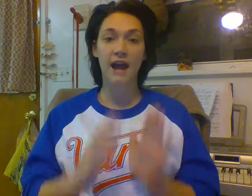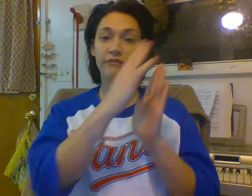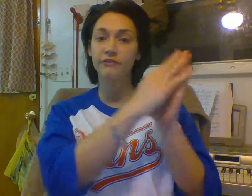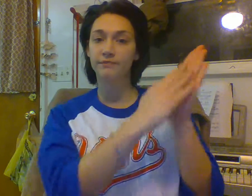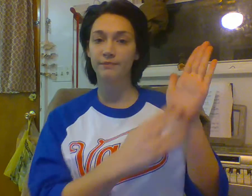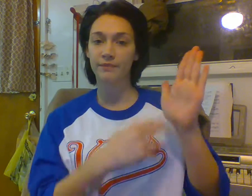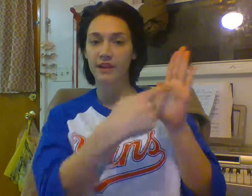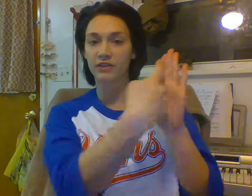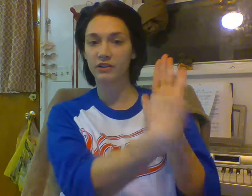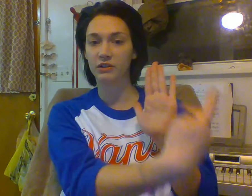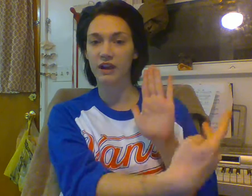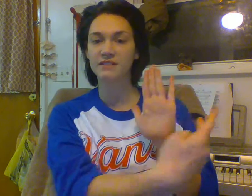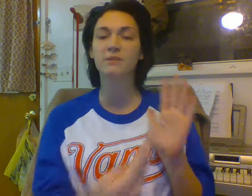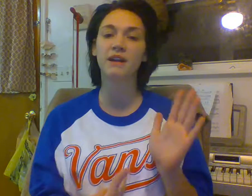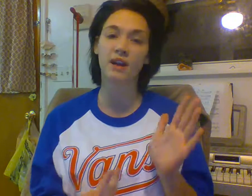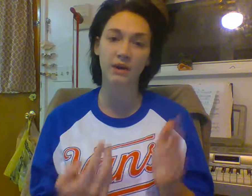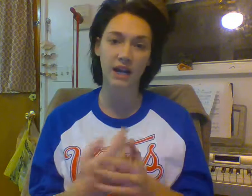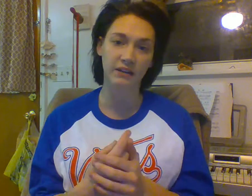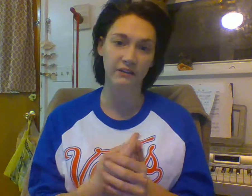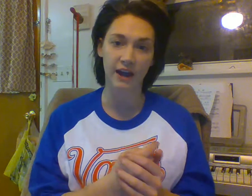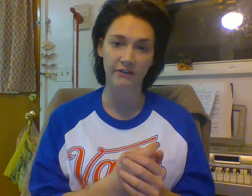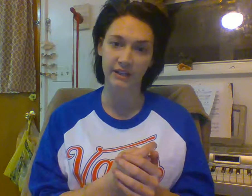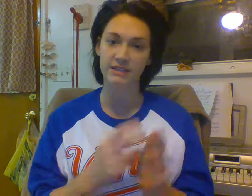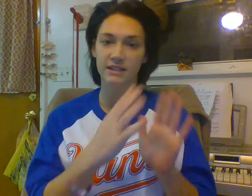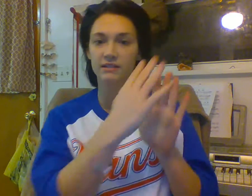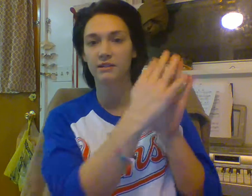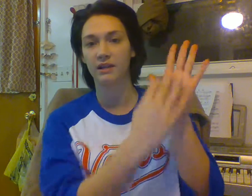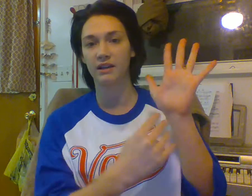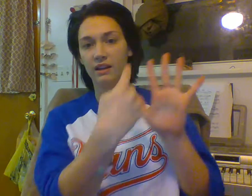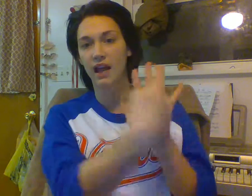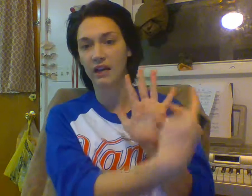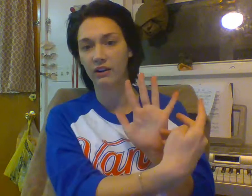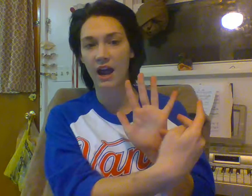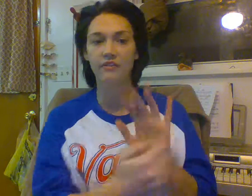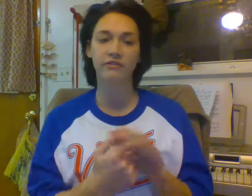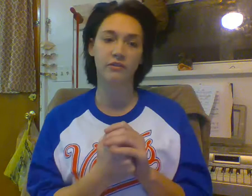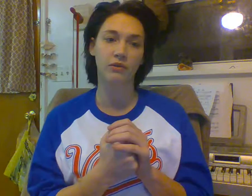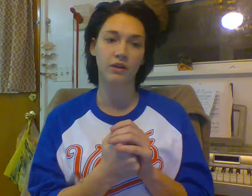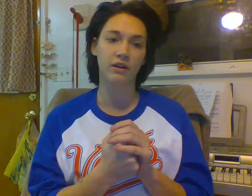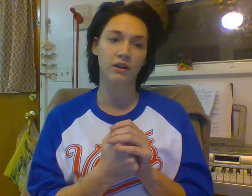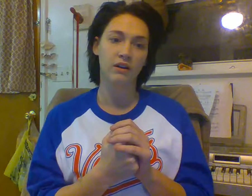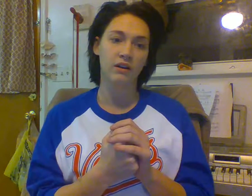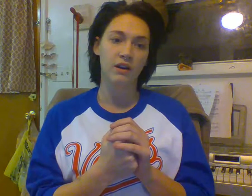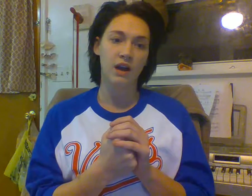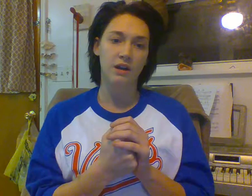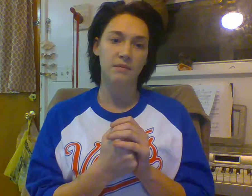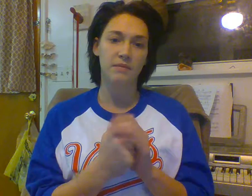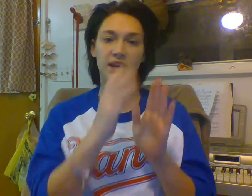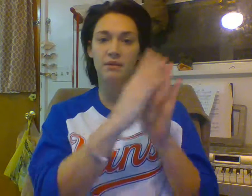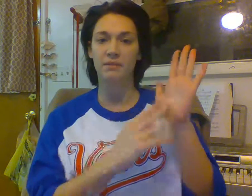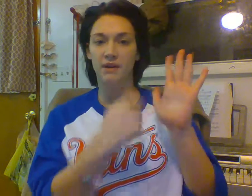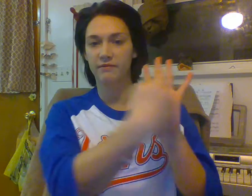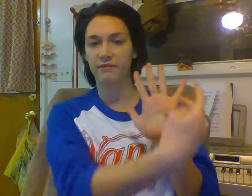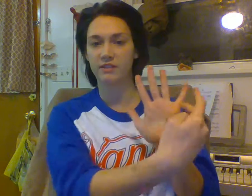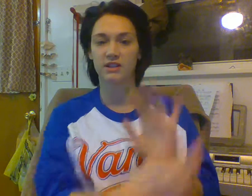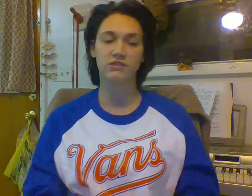Graph. Like if they're doing graphs, depending on what kind of graph it is, it could be a line graph, but that would be my first initial